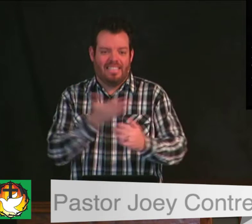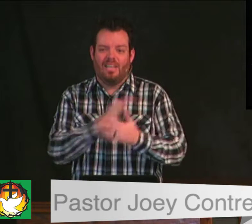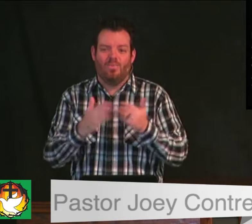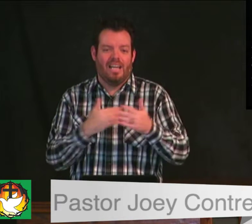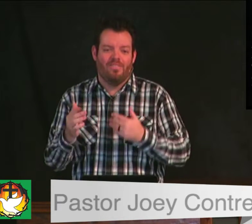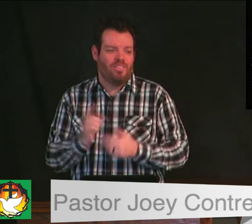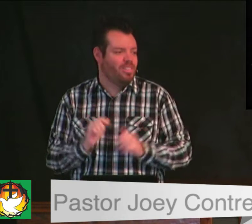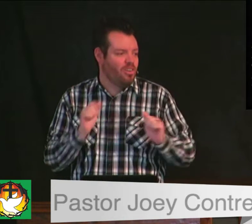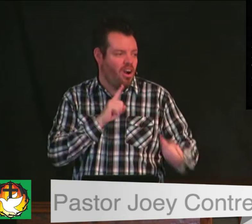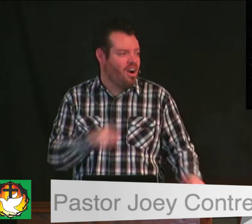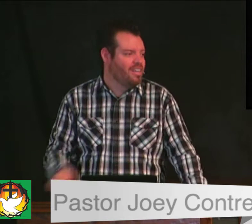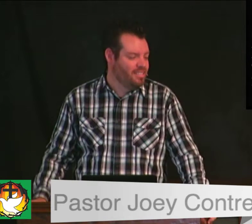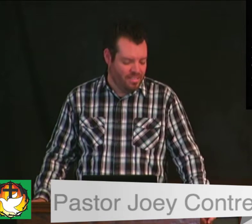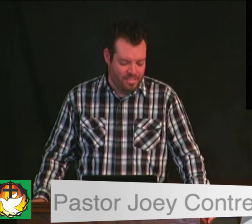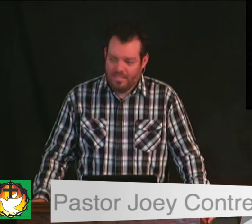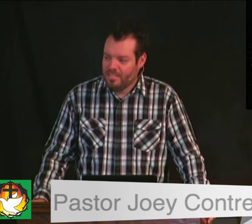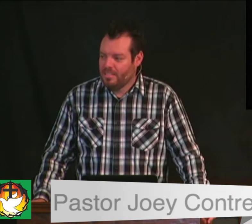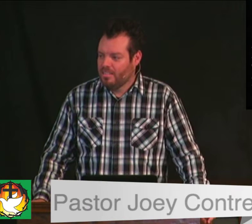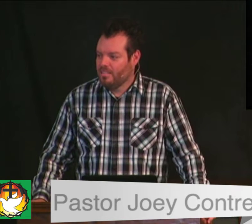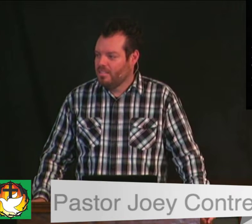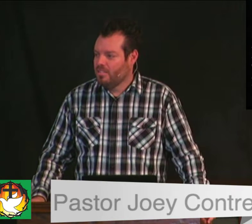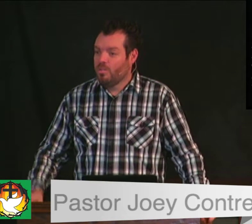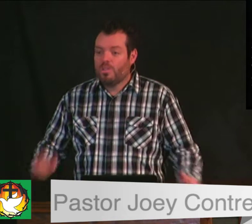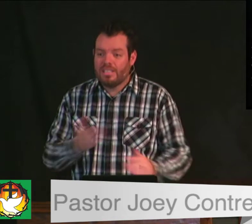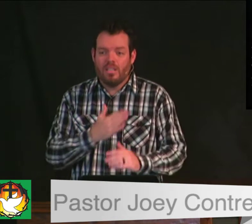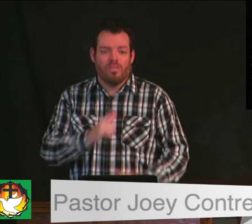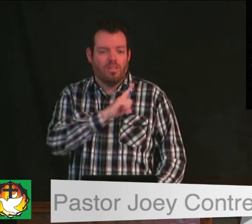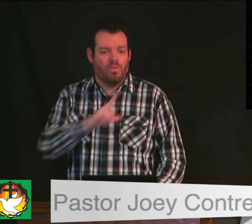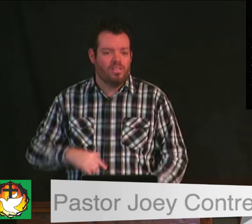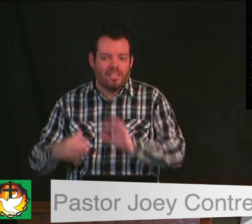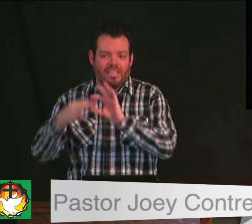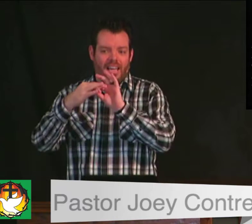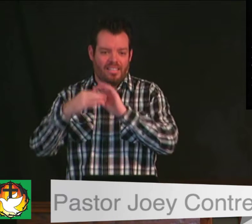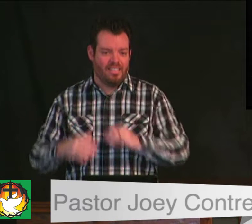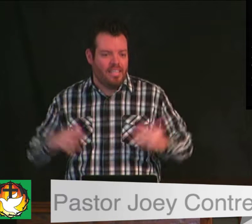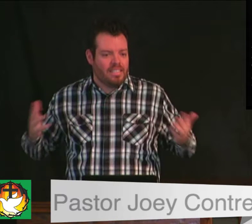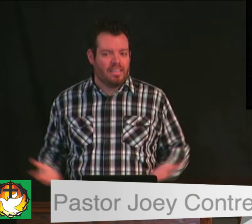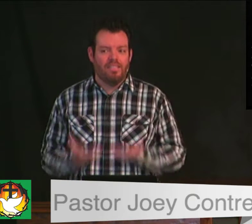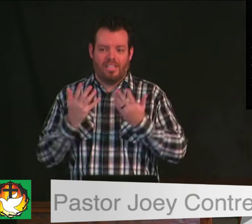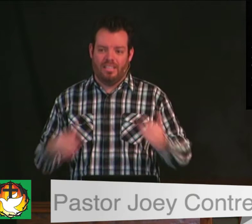Sing wherever you are. When you sing with the Lord, you connect. It's lifting.